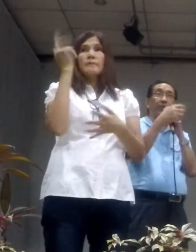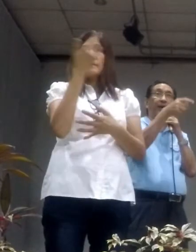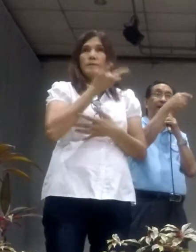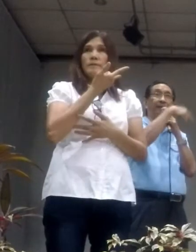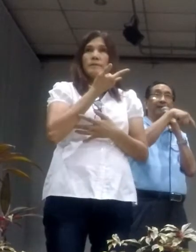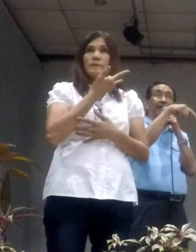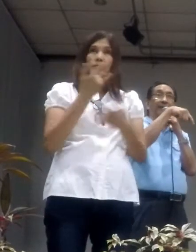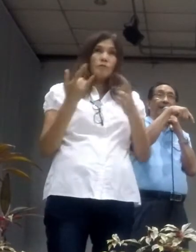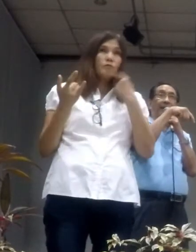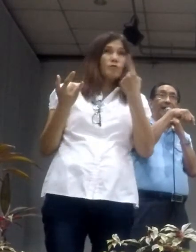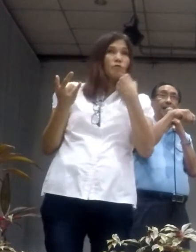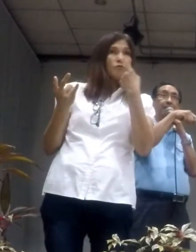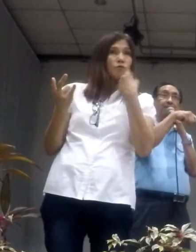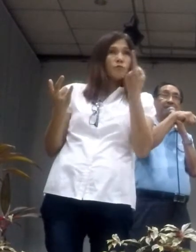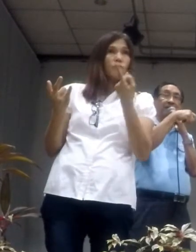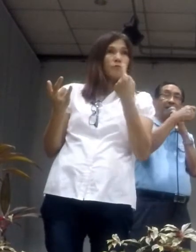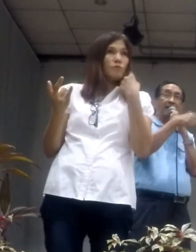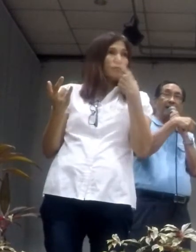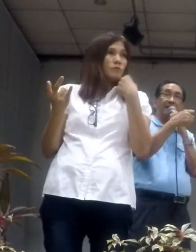those who are